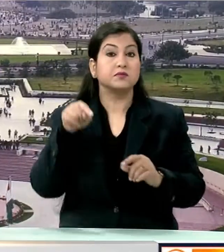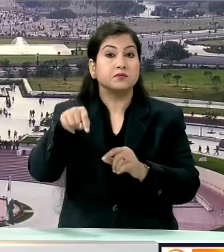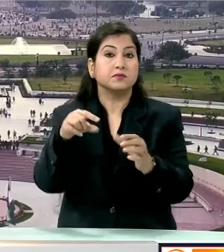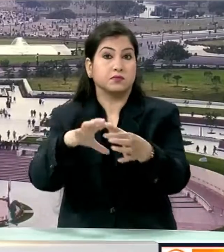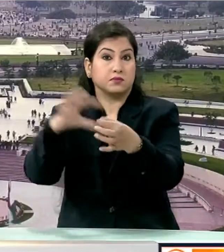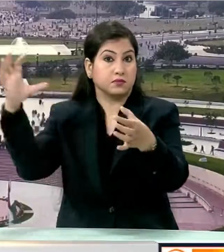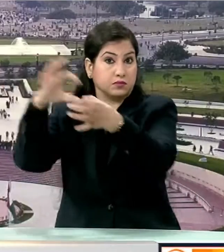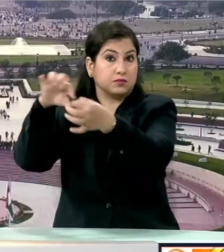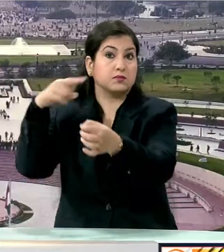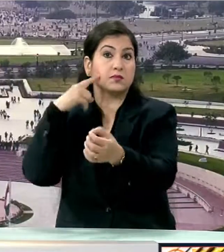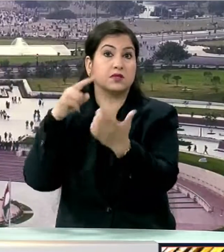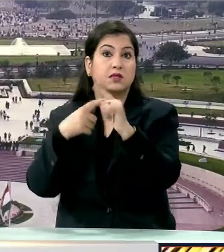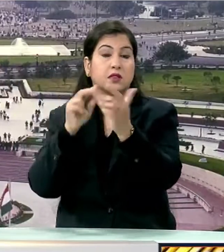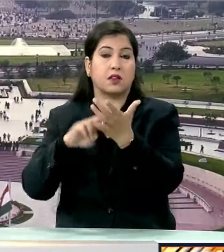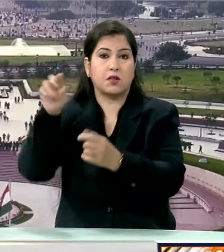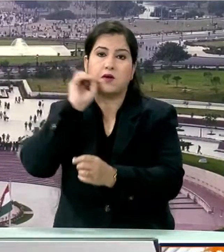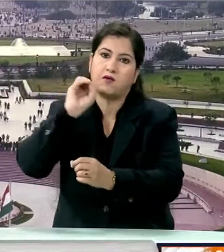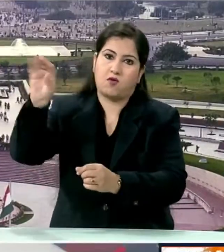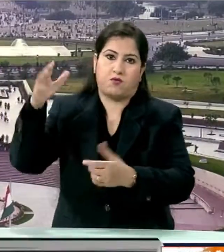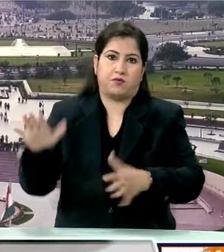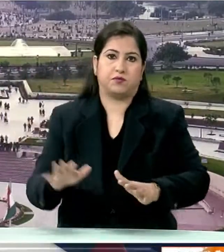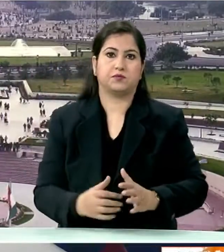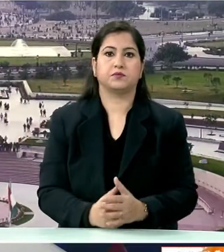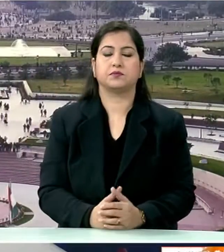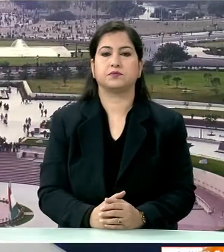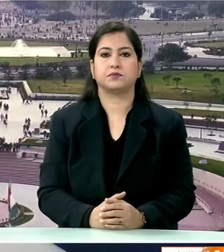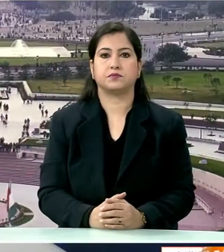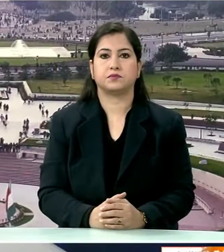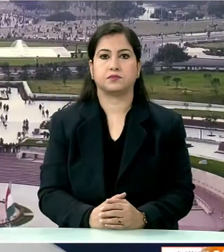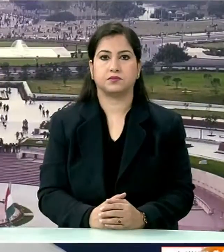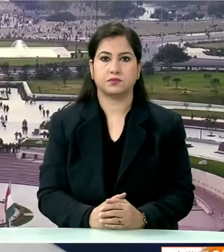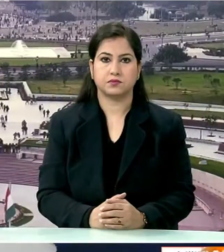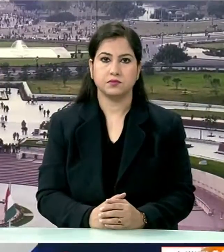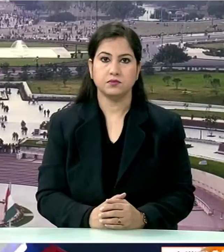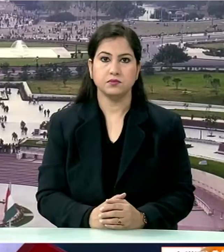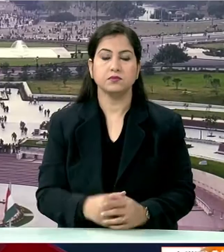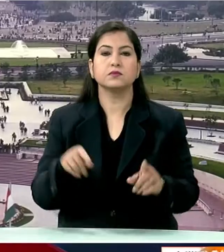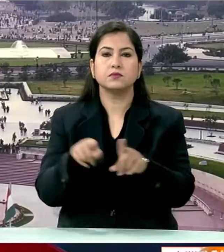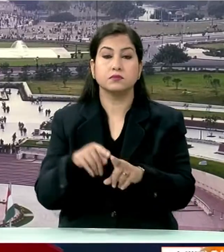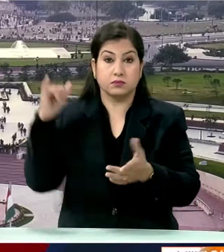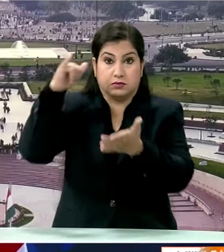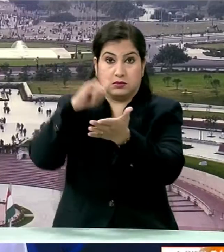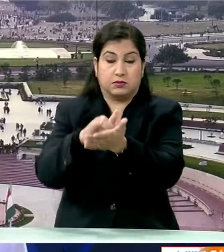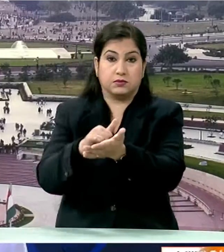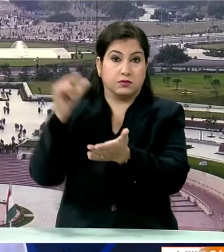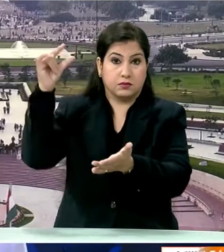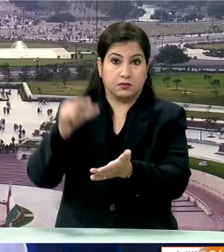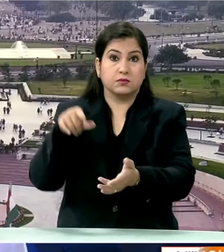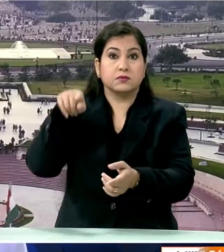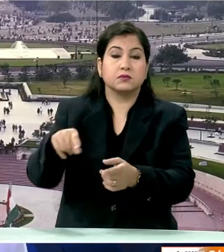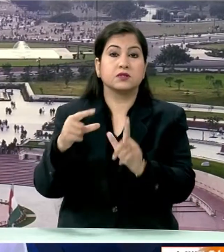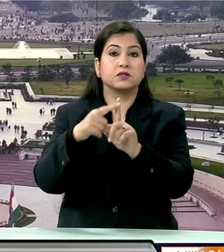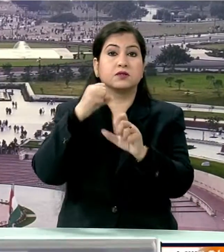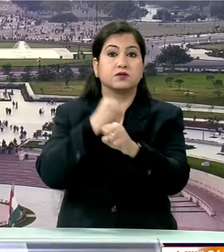informed. Aviation regulator DGCA said